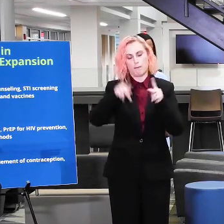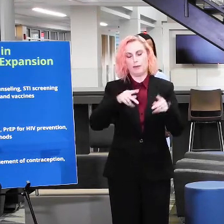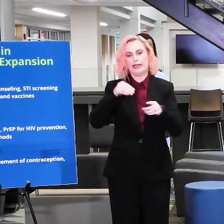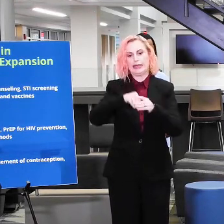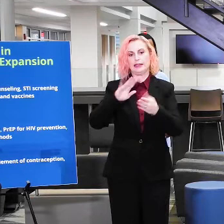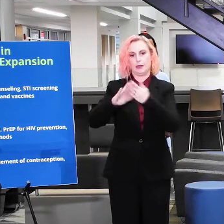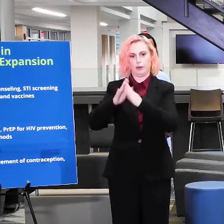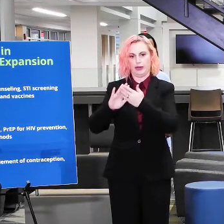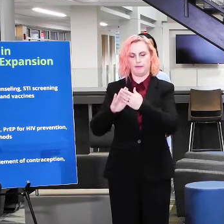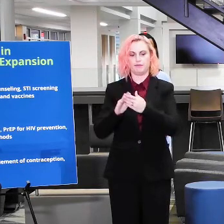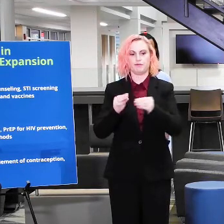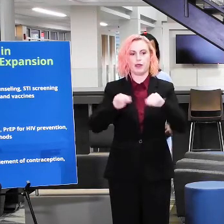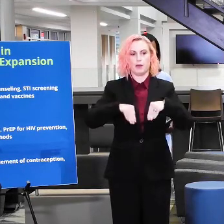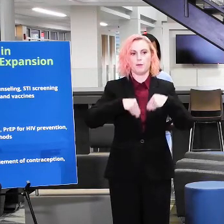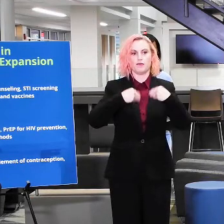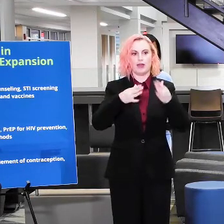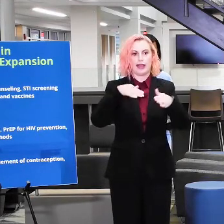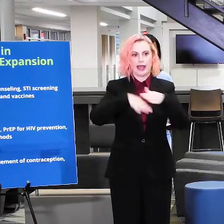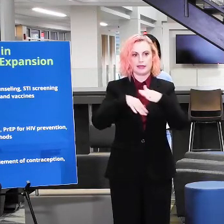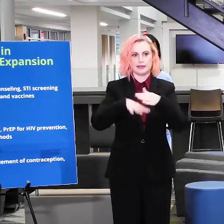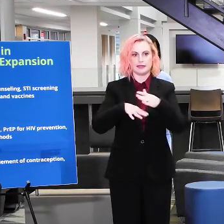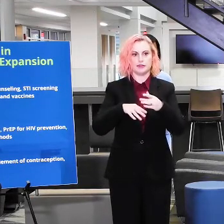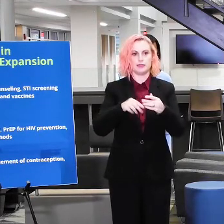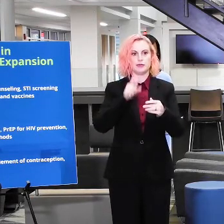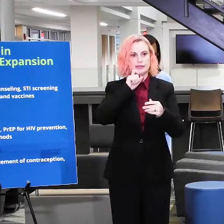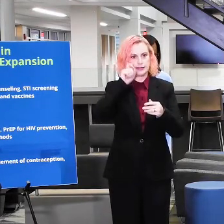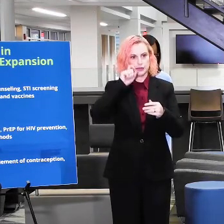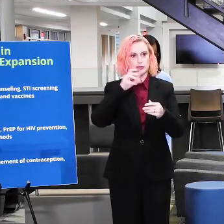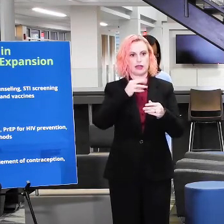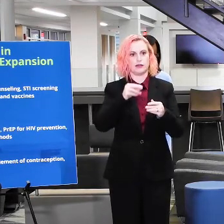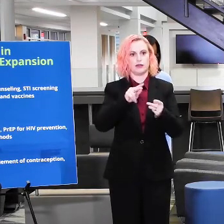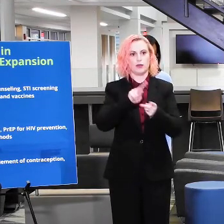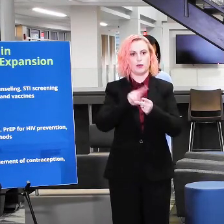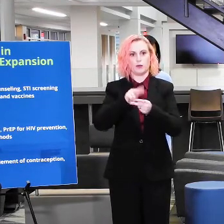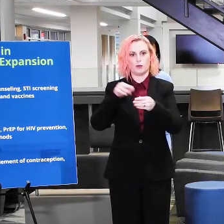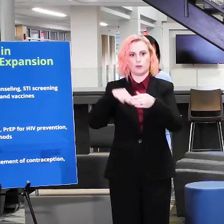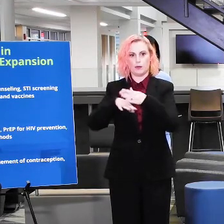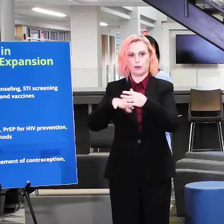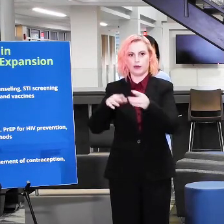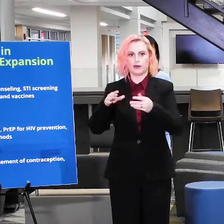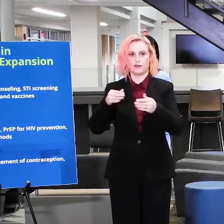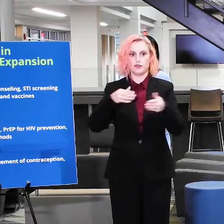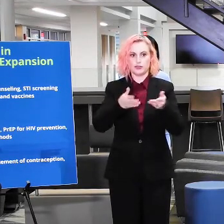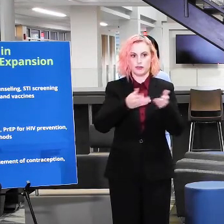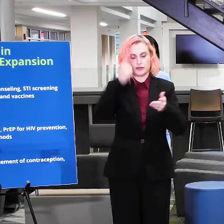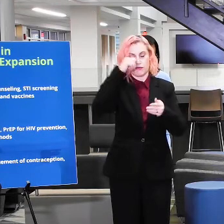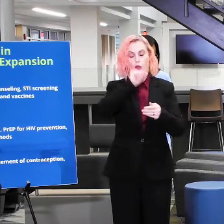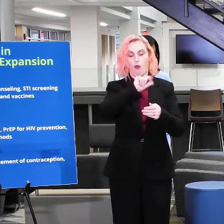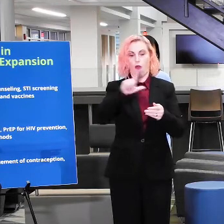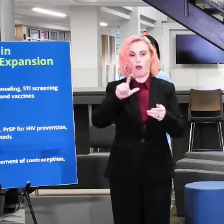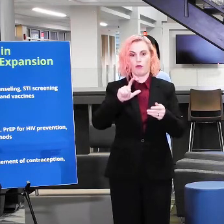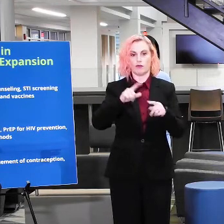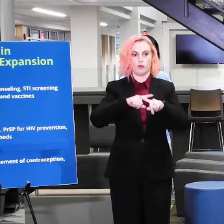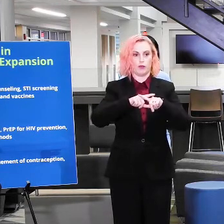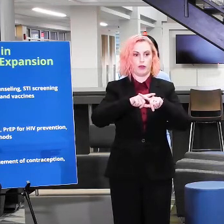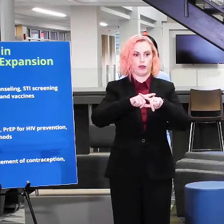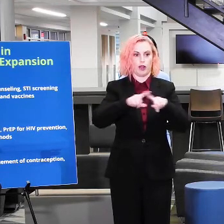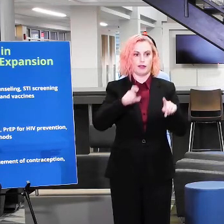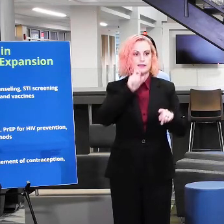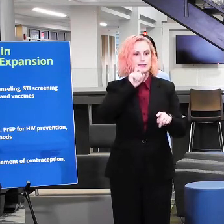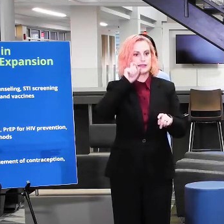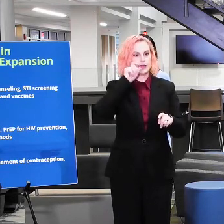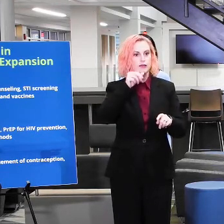Providing access to sexual and reproductive services for all, regardless of sexual or gender